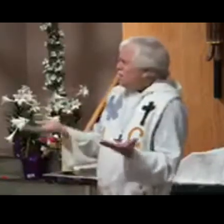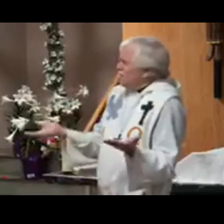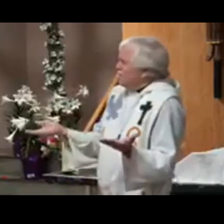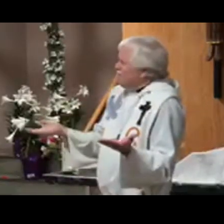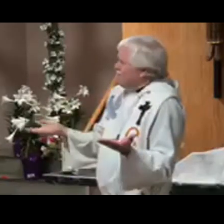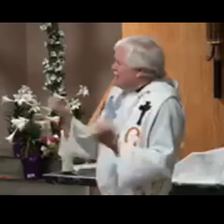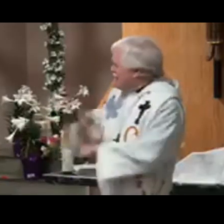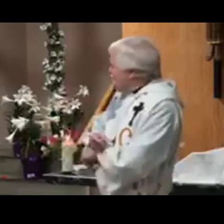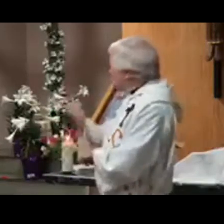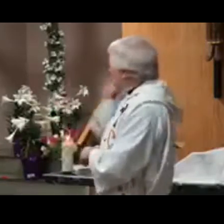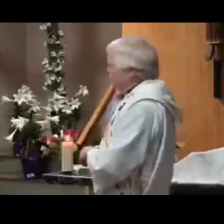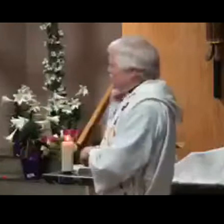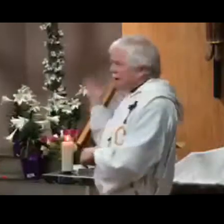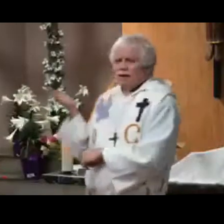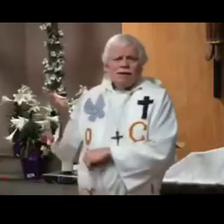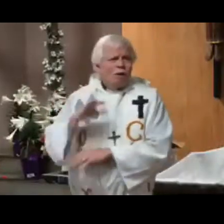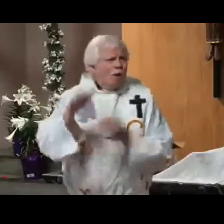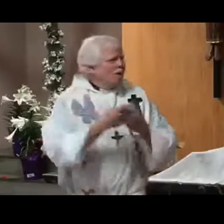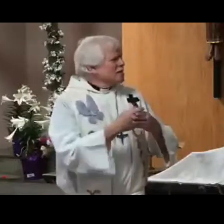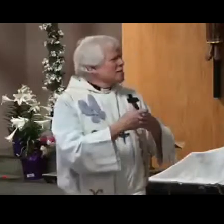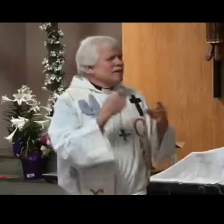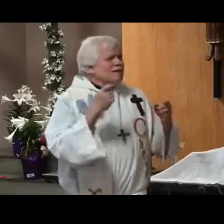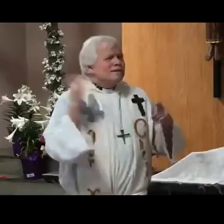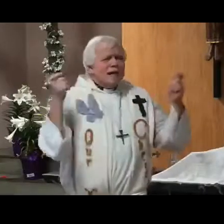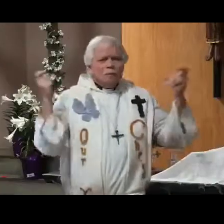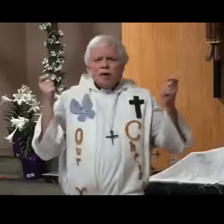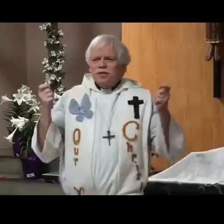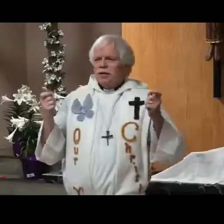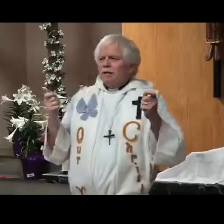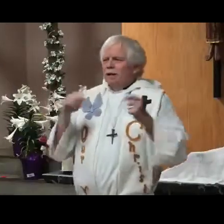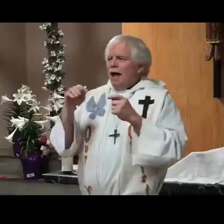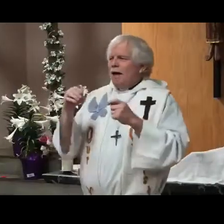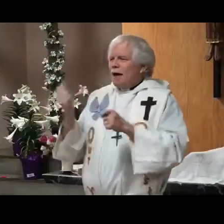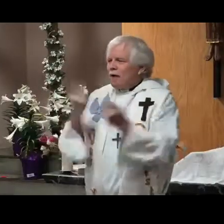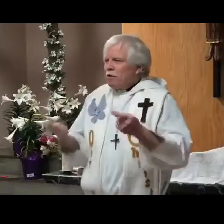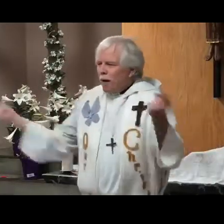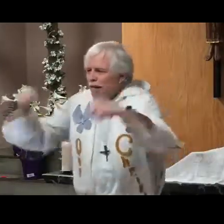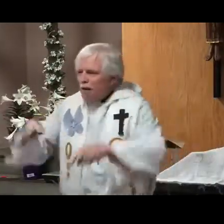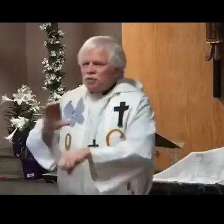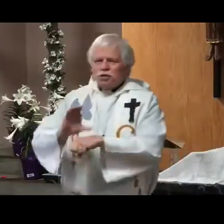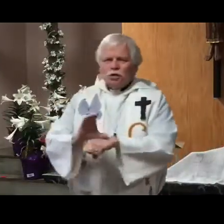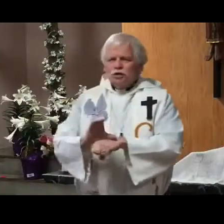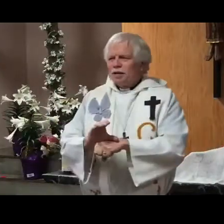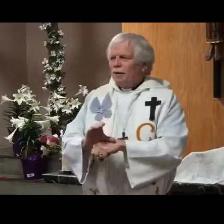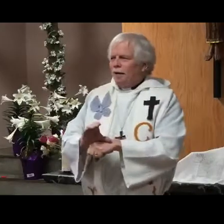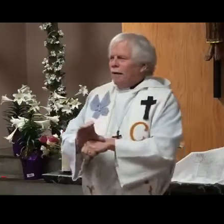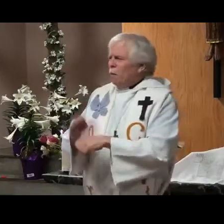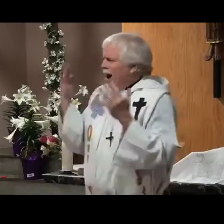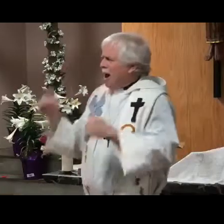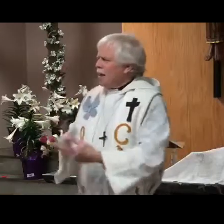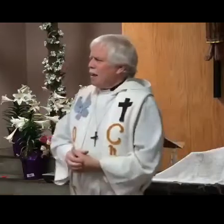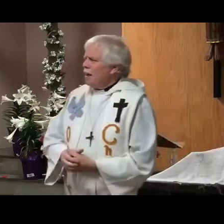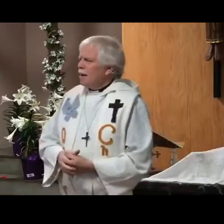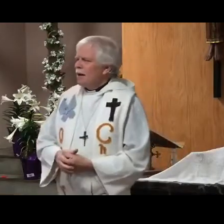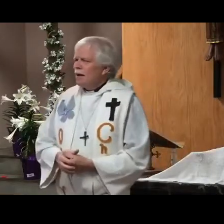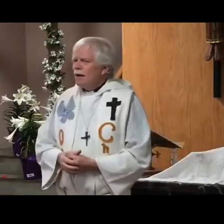Why today we, all of this celebration and everyone comes to church, and